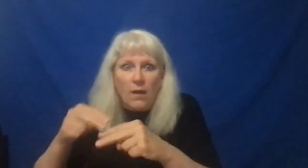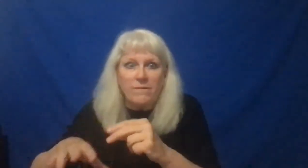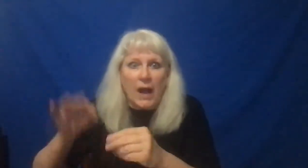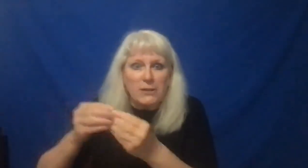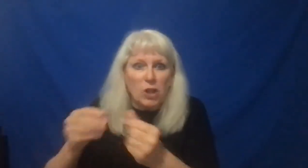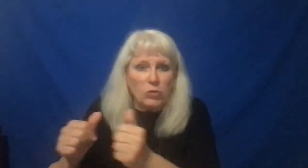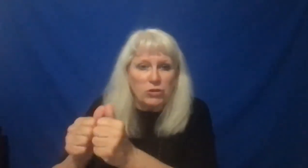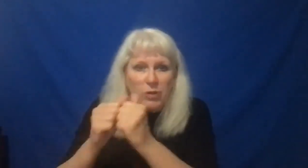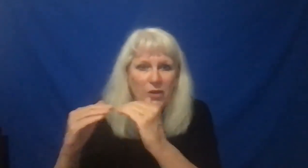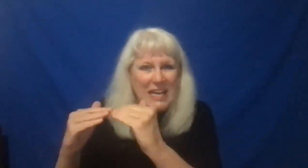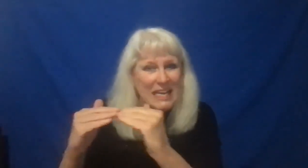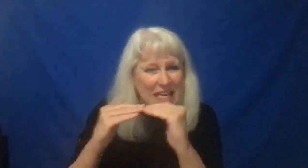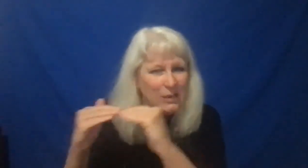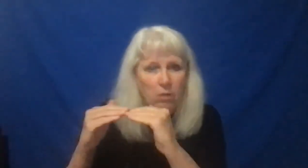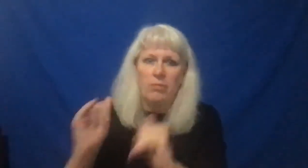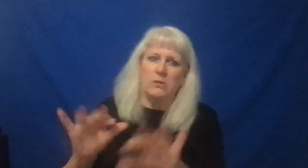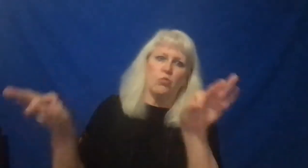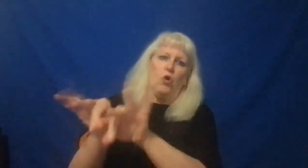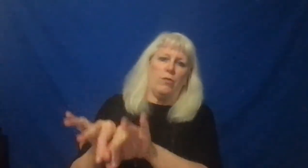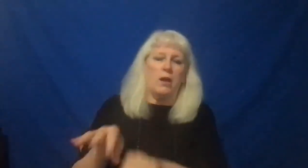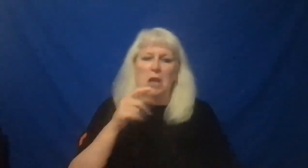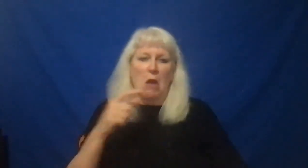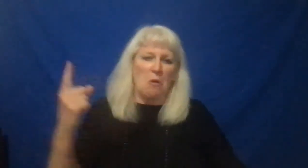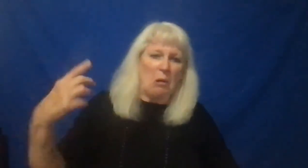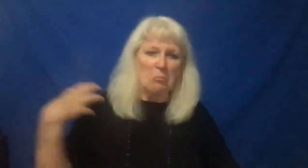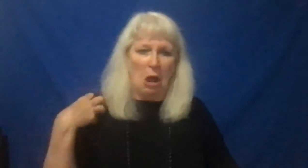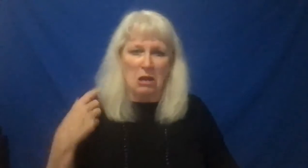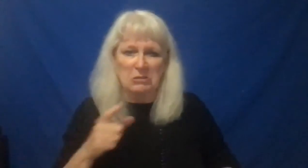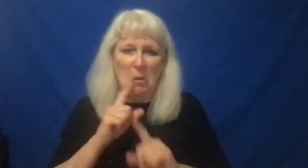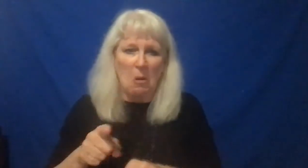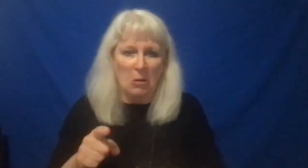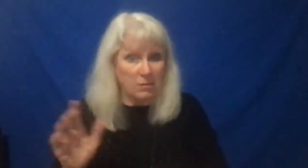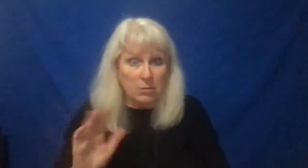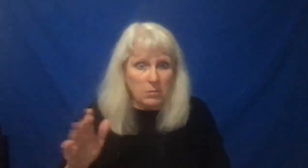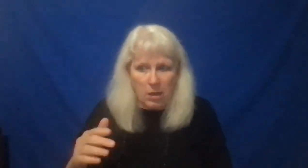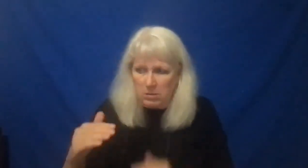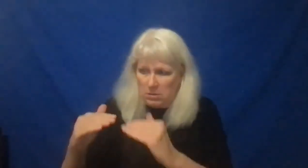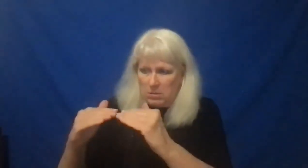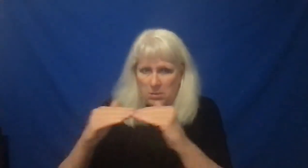find the group conscience, be respectful of the